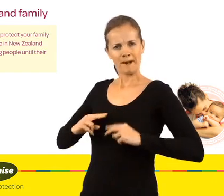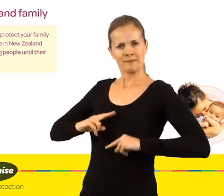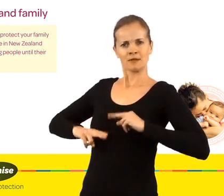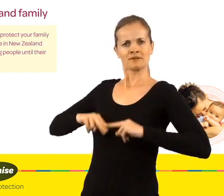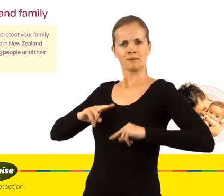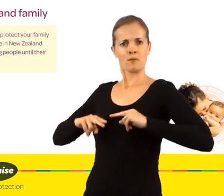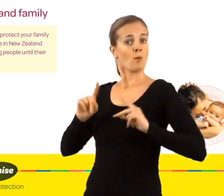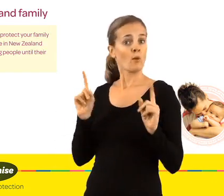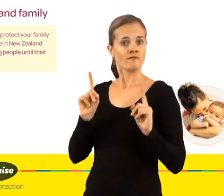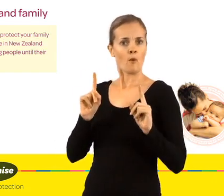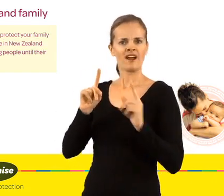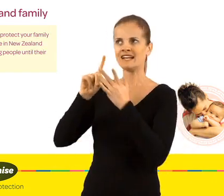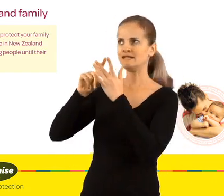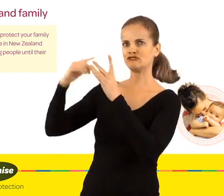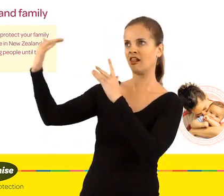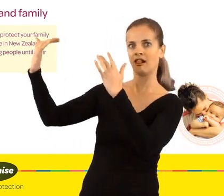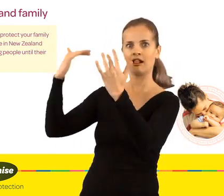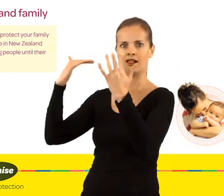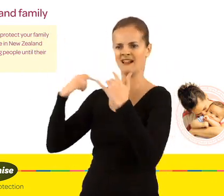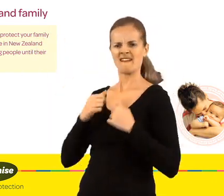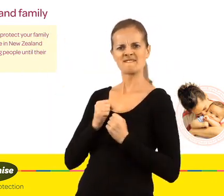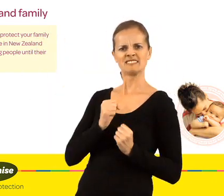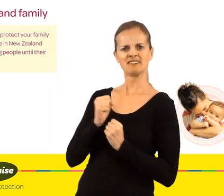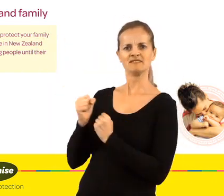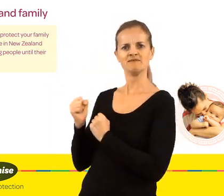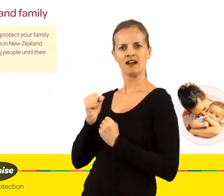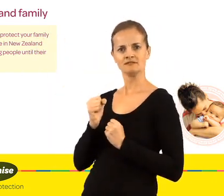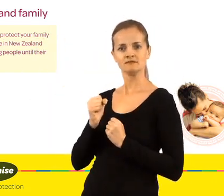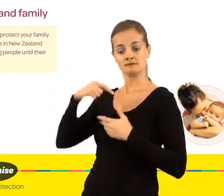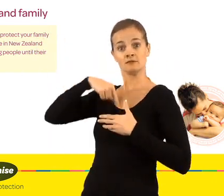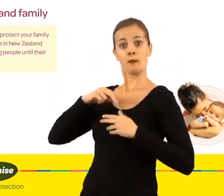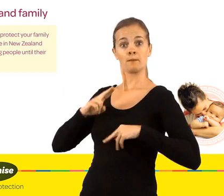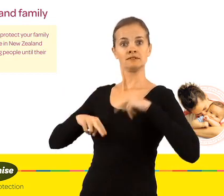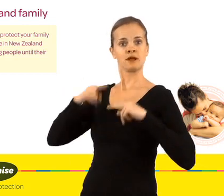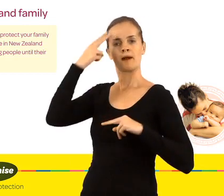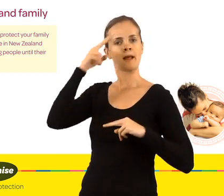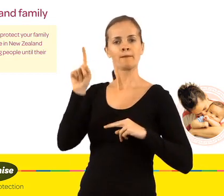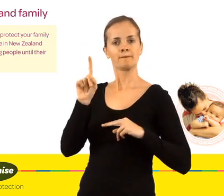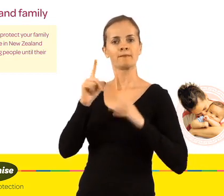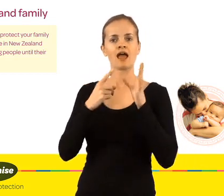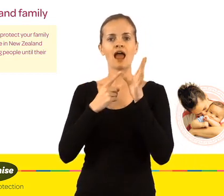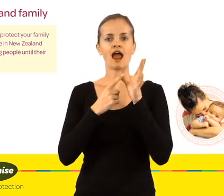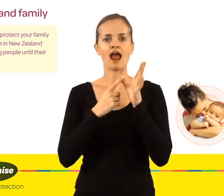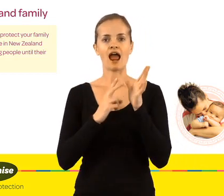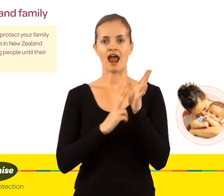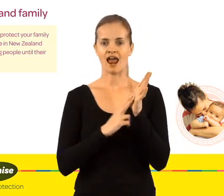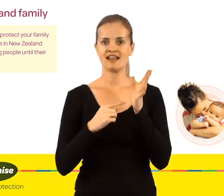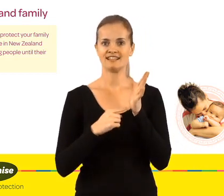the body's natural immune system by encouraging the body to develop antibodies to fight against contracting certain